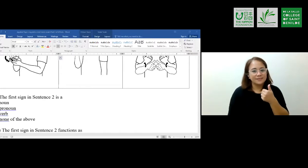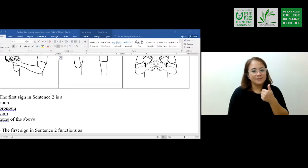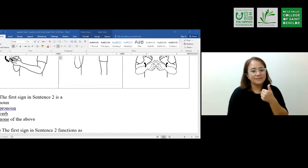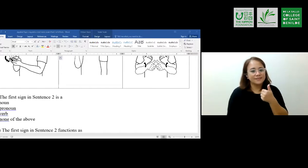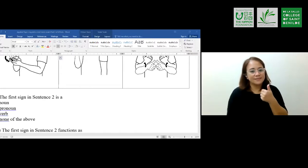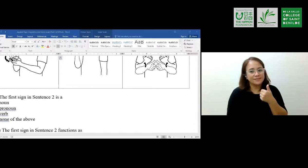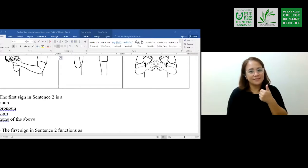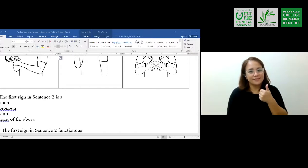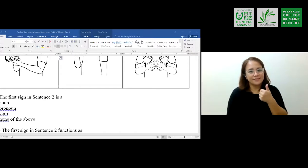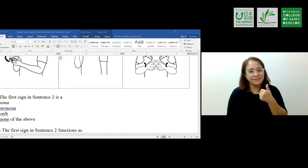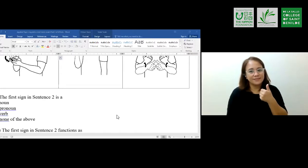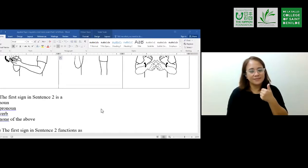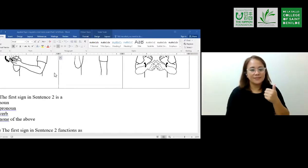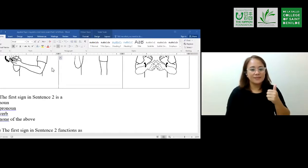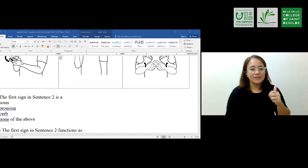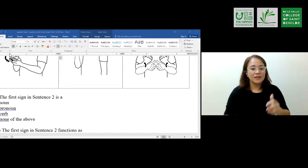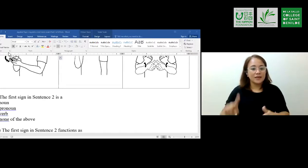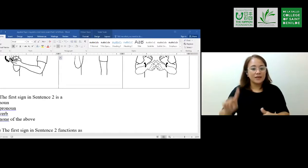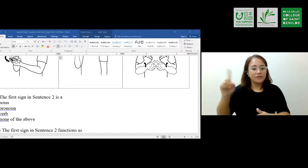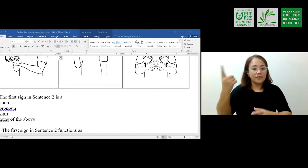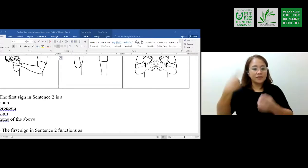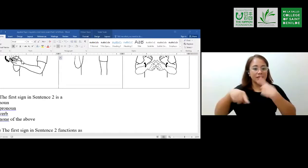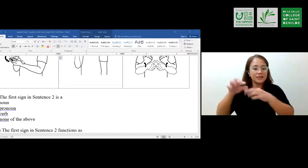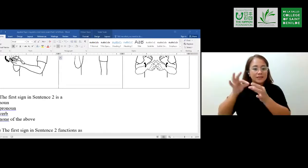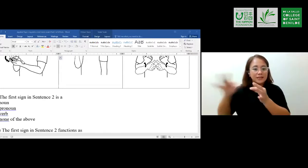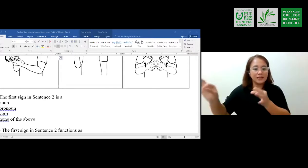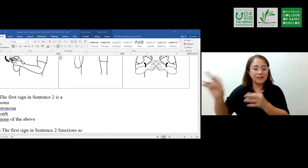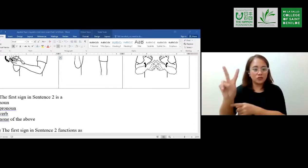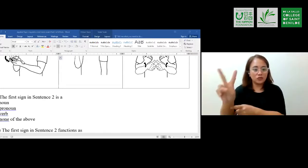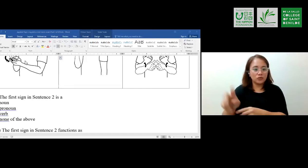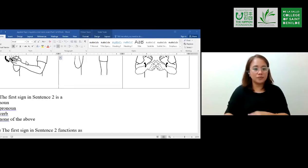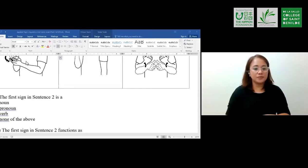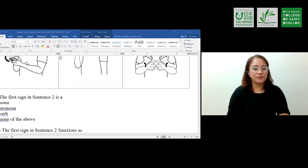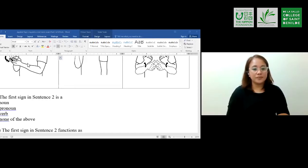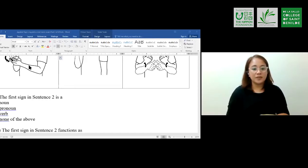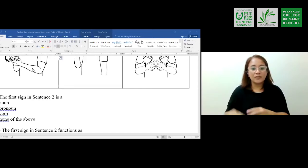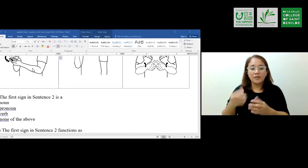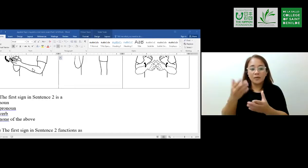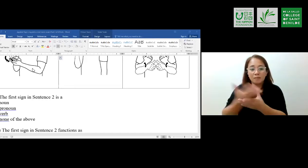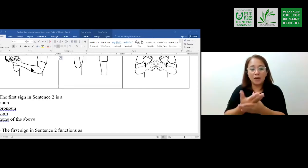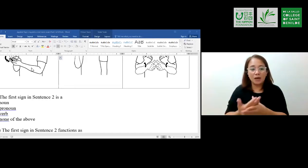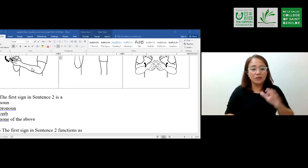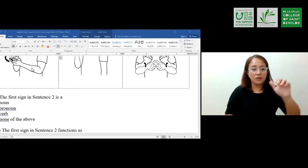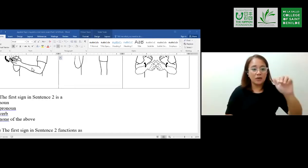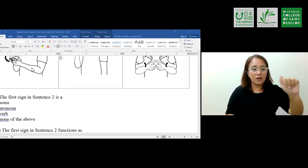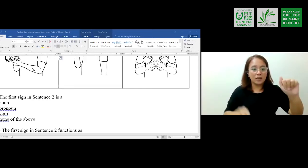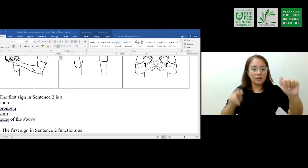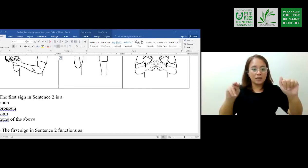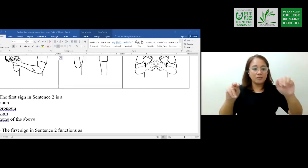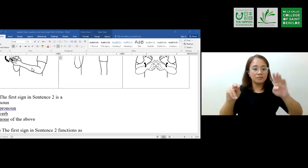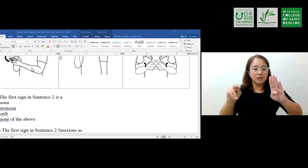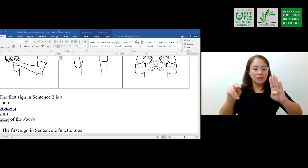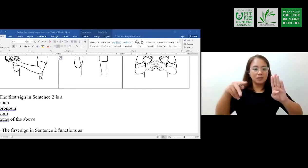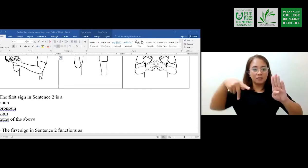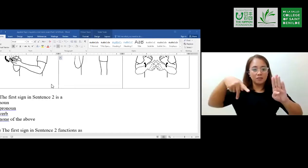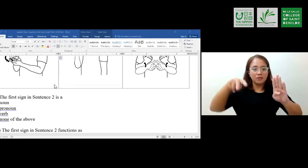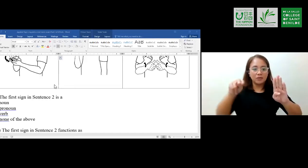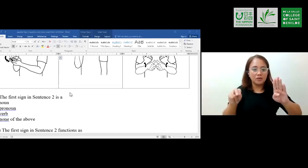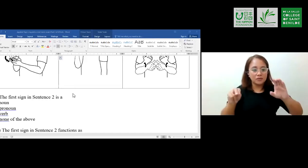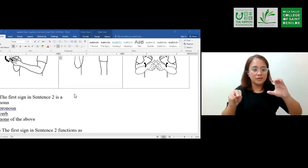All right, the first sign in sentence 2, the sign for Mongo is a noun, B, a pronoun, C, a